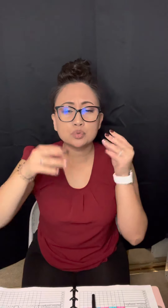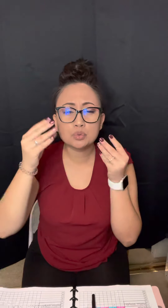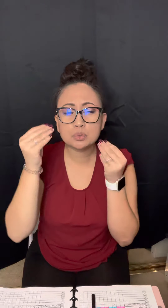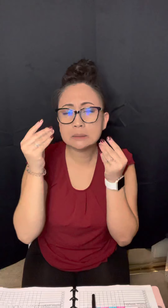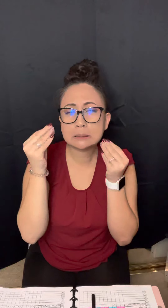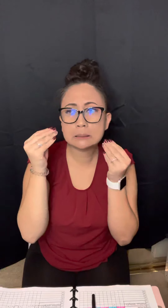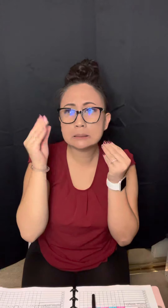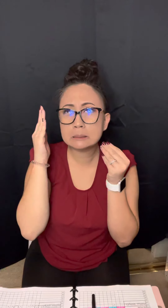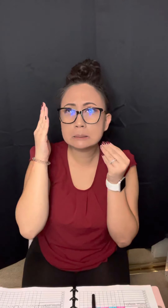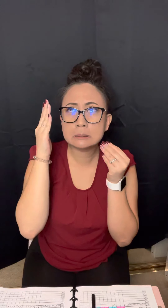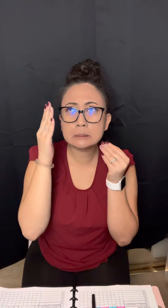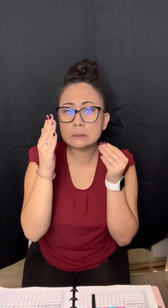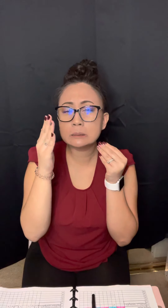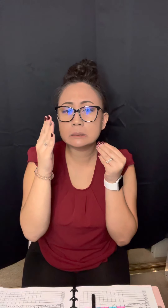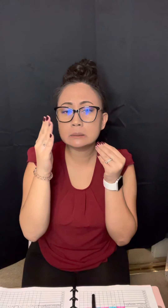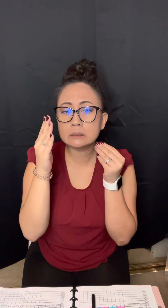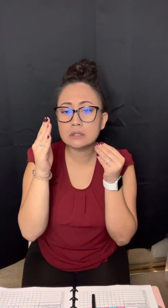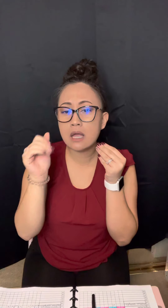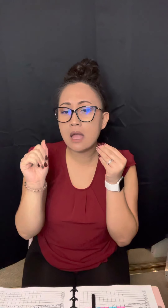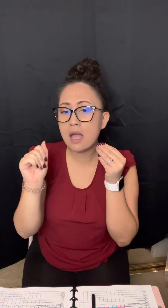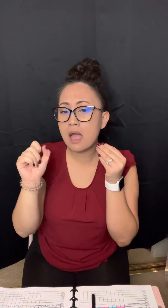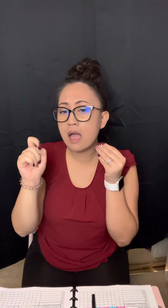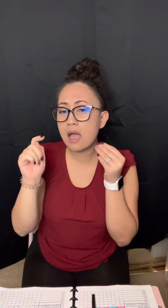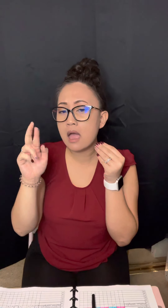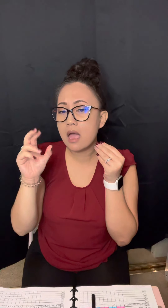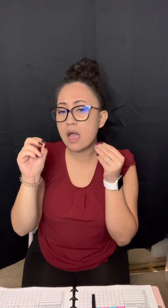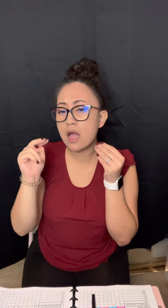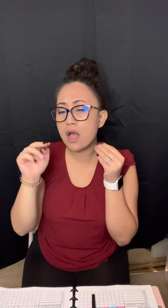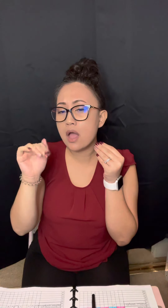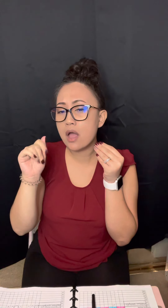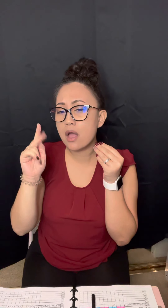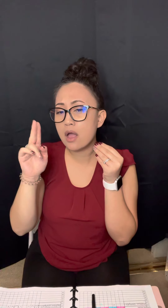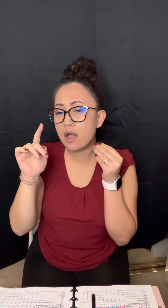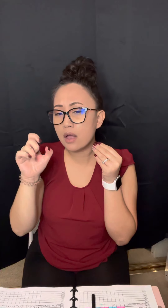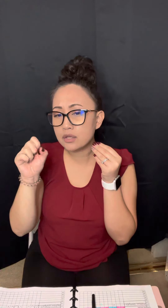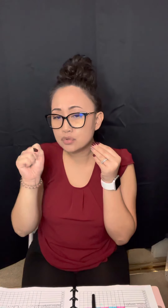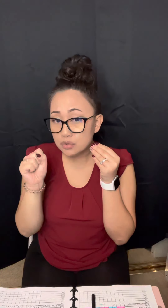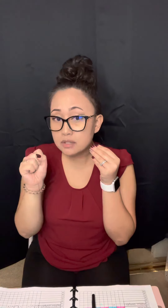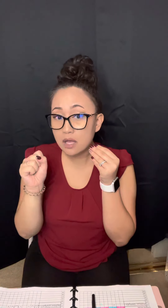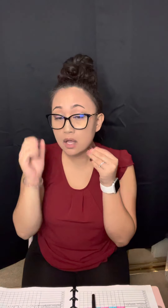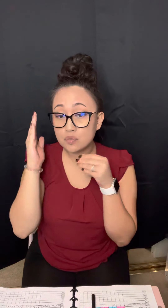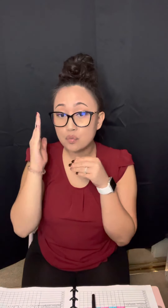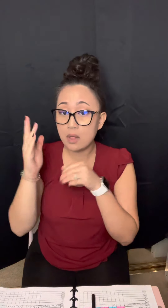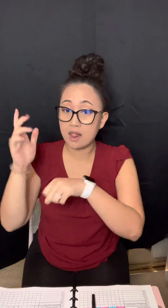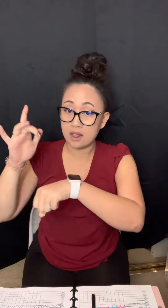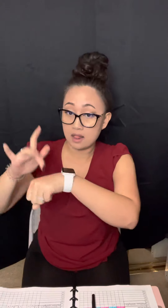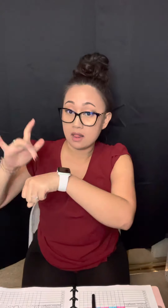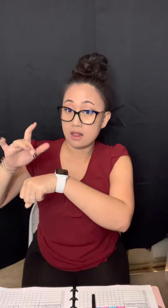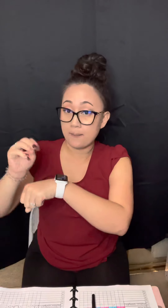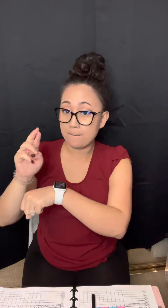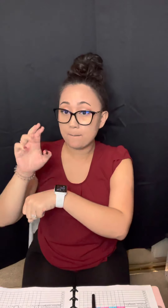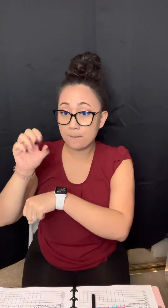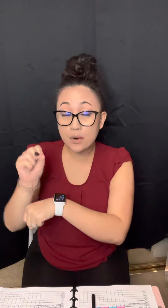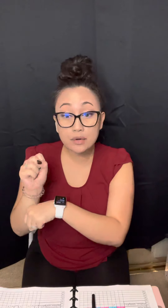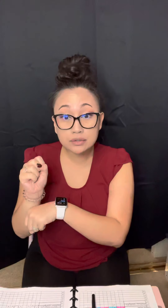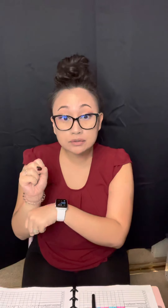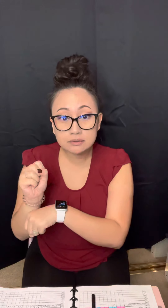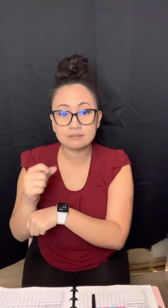Yes, Michael. Yes, Juliet. Yes, everybody raising their hand. I believe there will be people on Mars